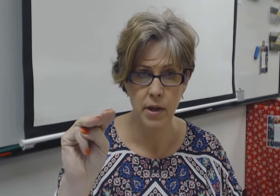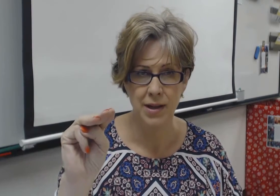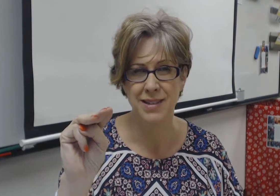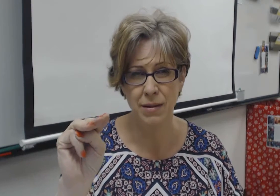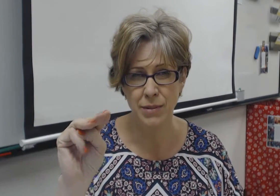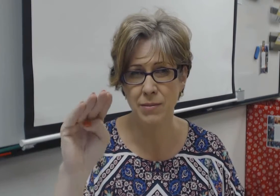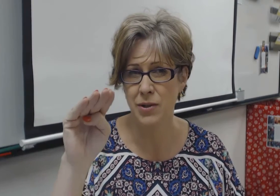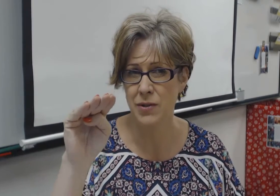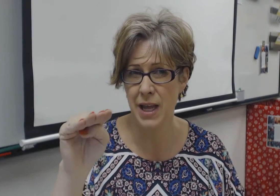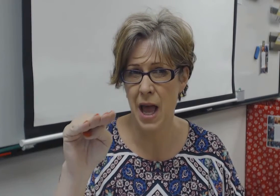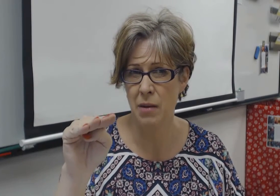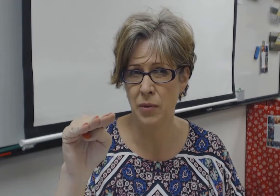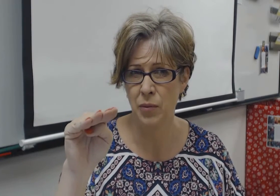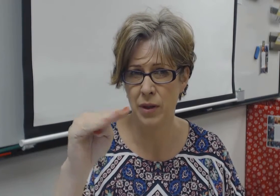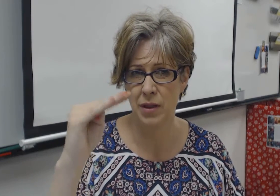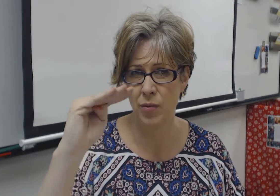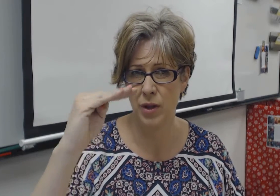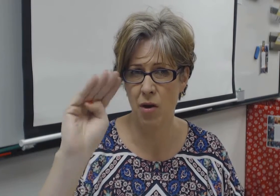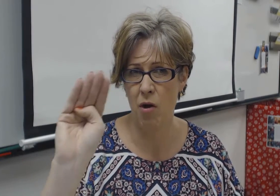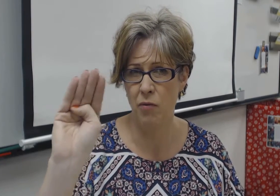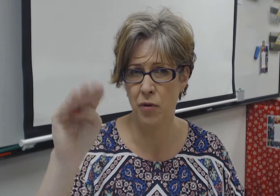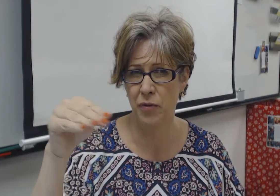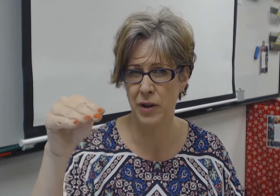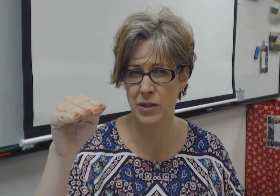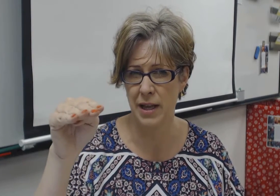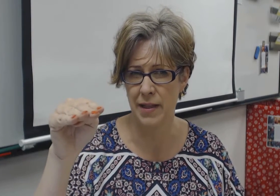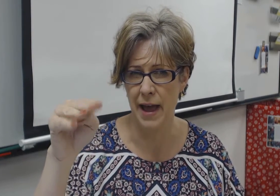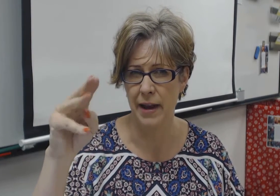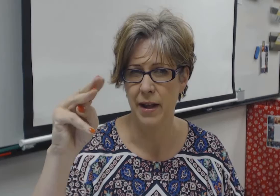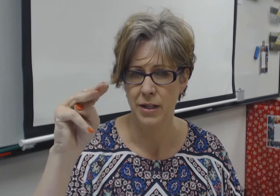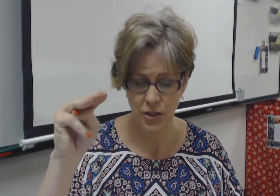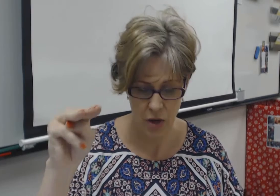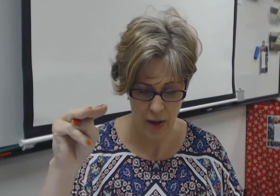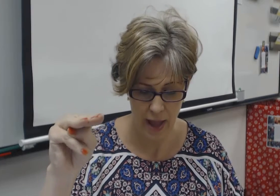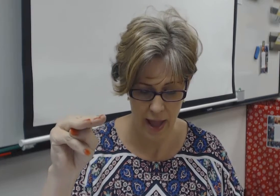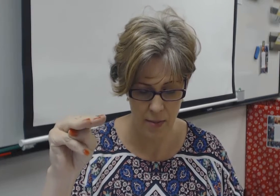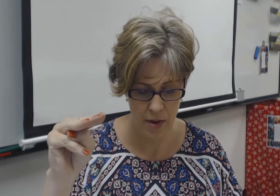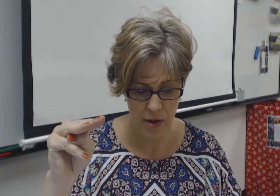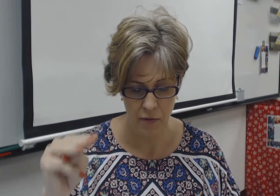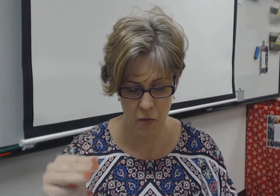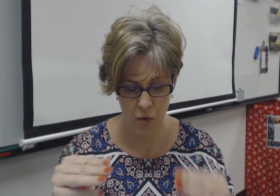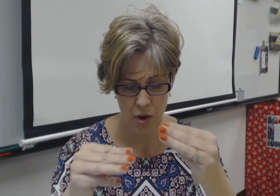M, sometimes you'll see M with all 4 fingers like that. So M for